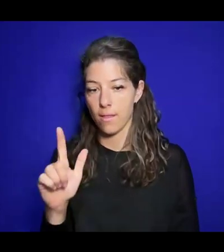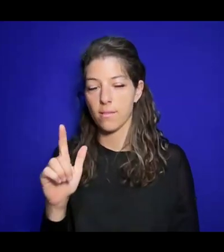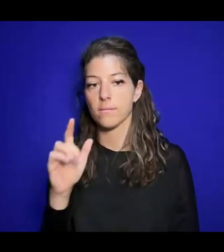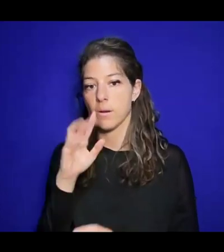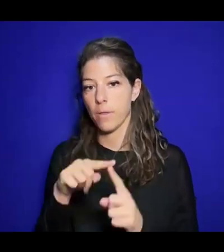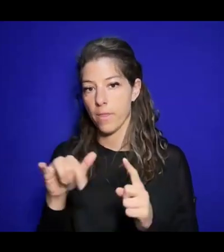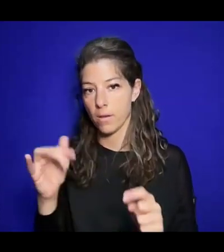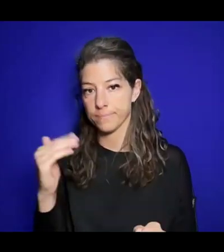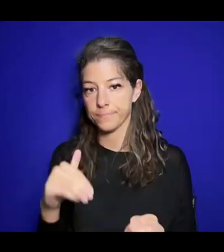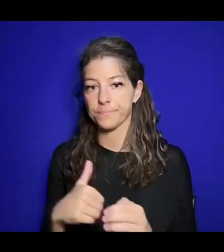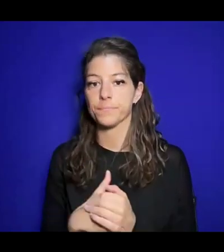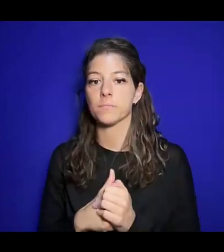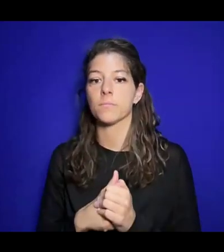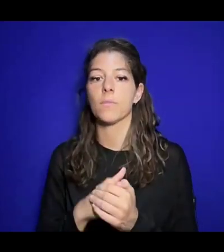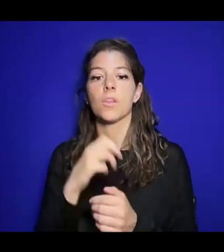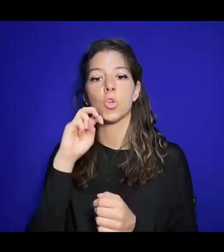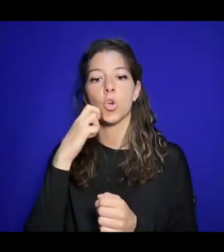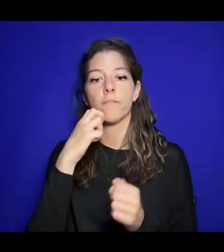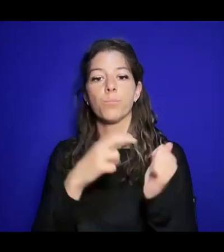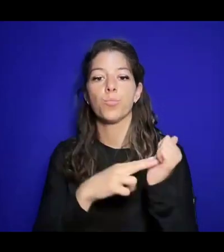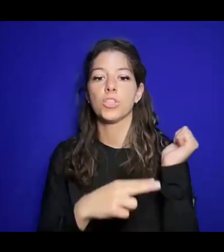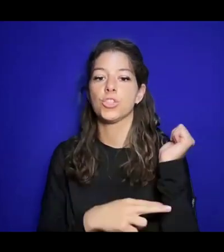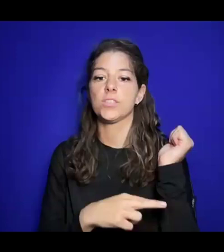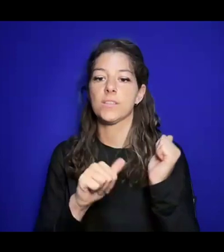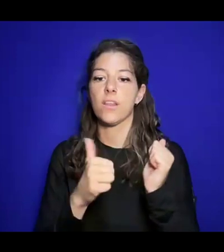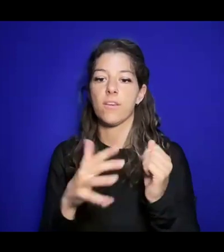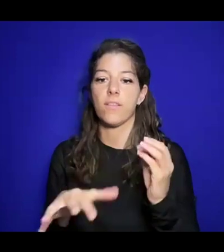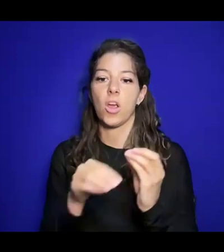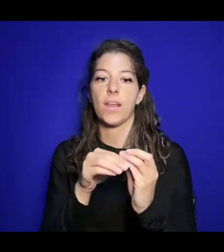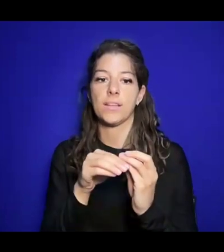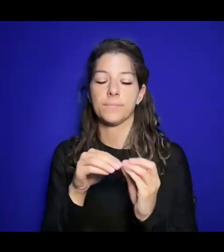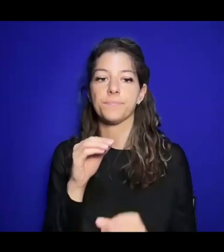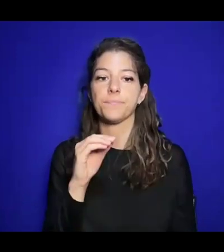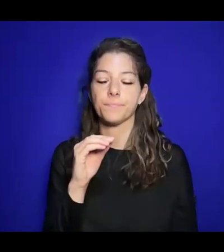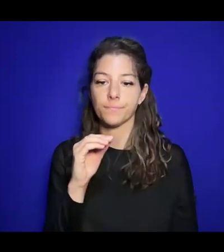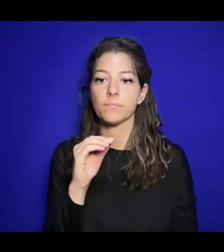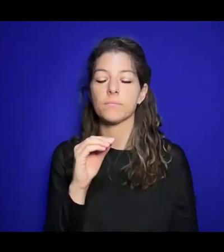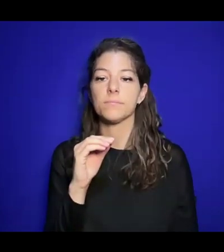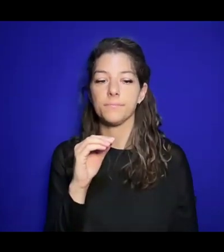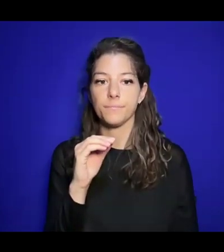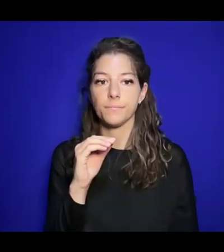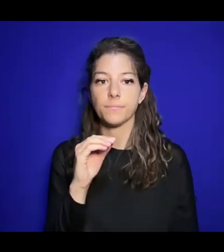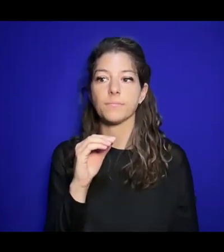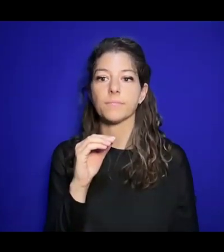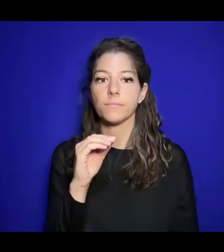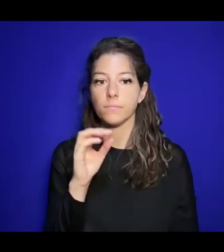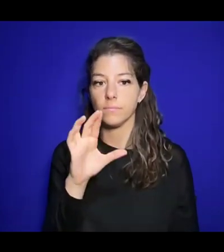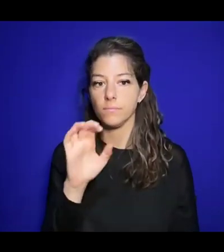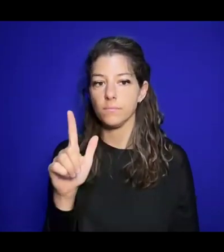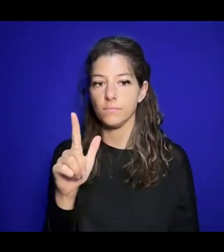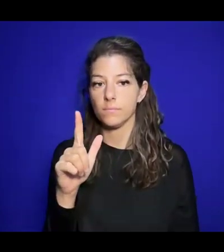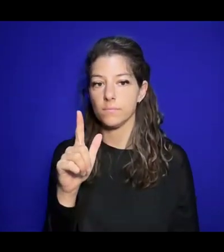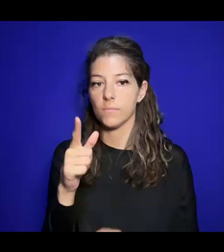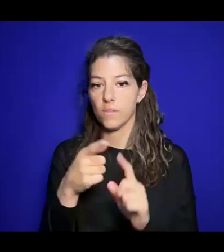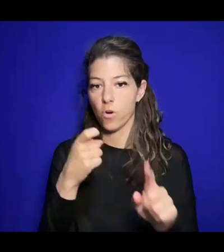that. Nerve bridges is another thing that they're asking about, and that's where they're taking cells